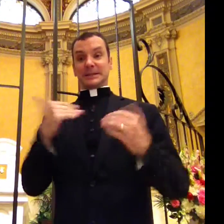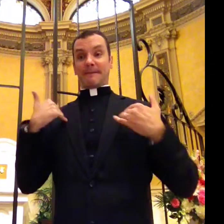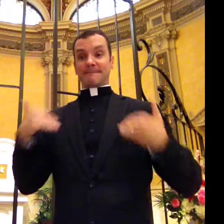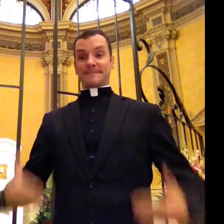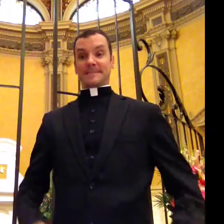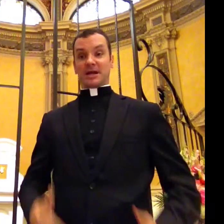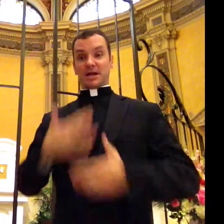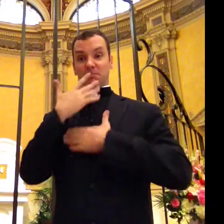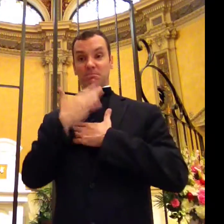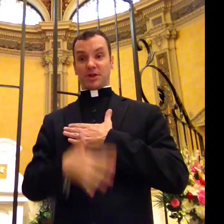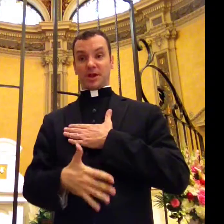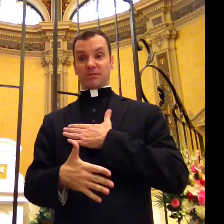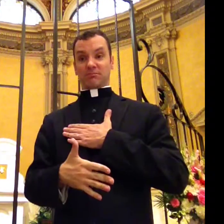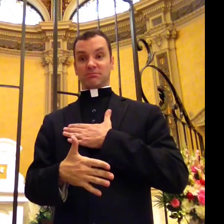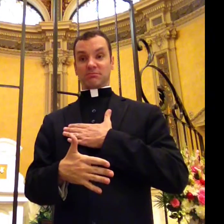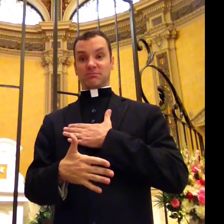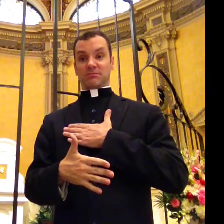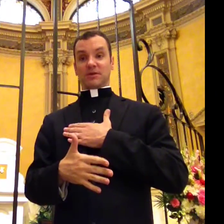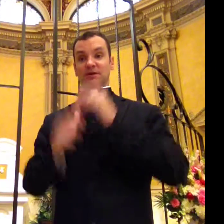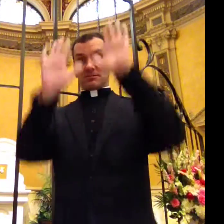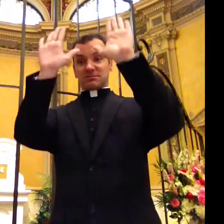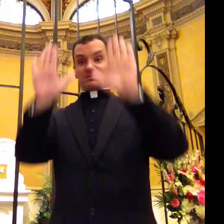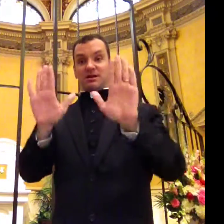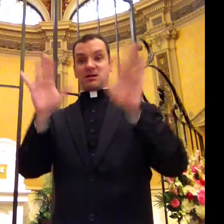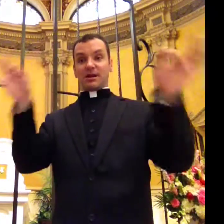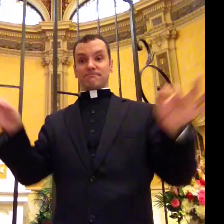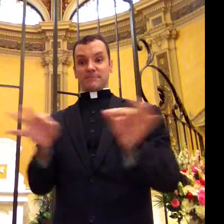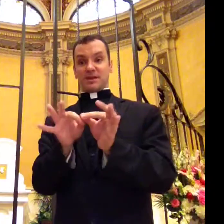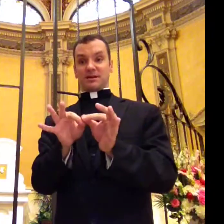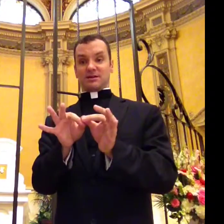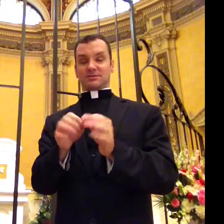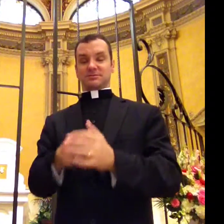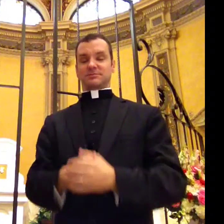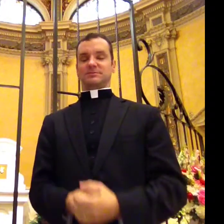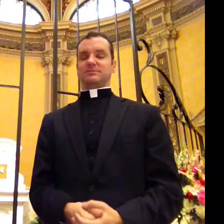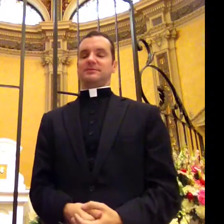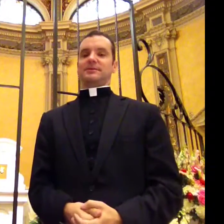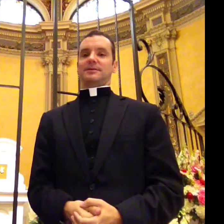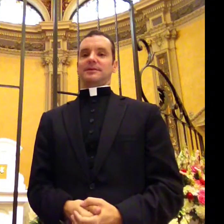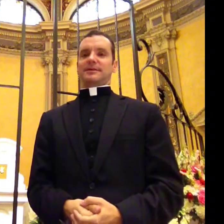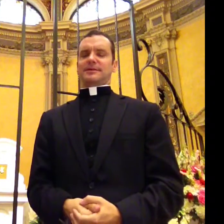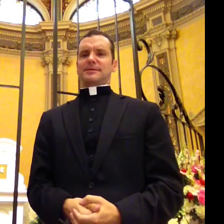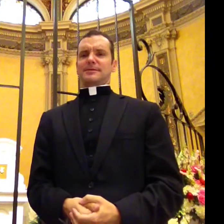When we receive the sacrament, we receive Christ's body and blood every Sunday.